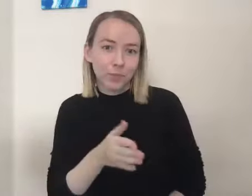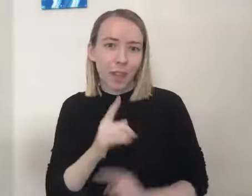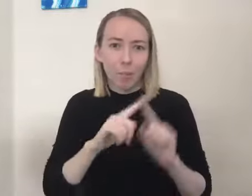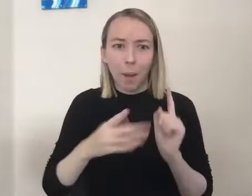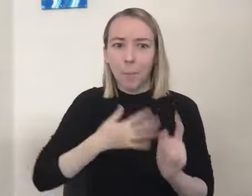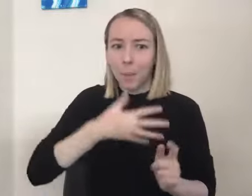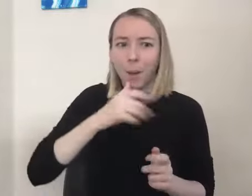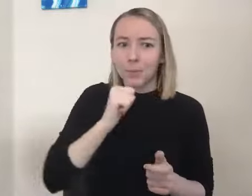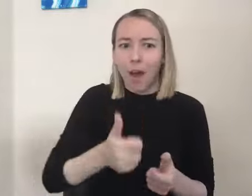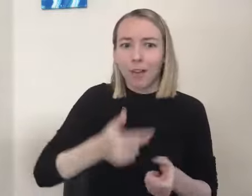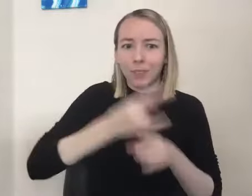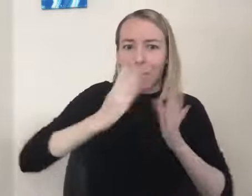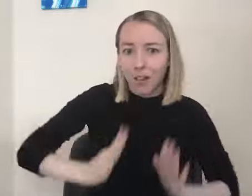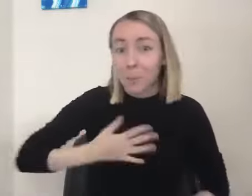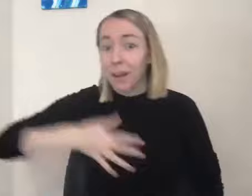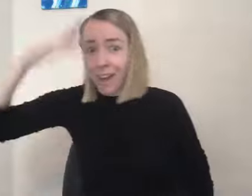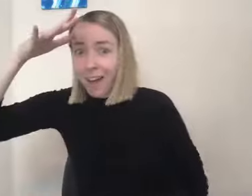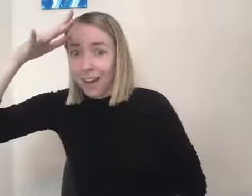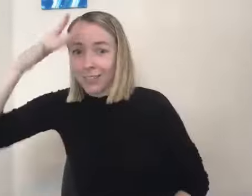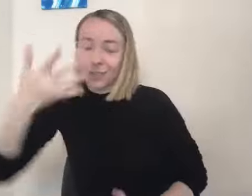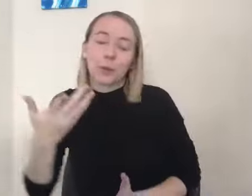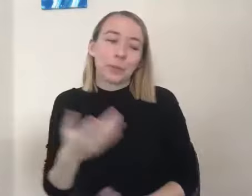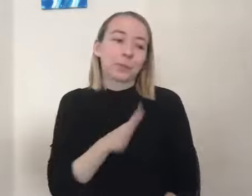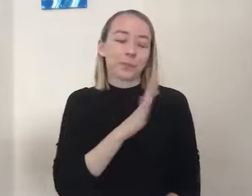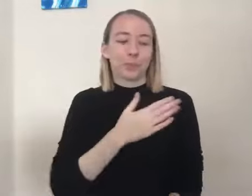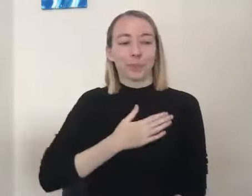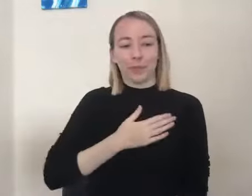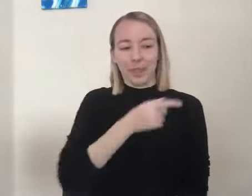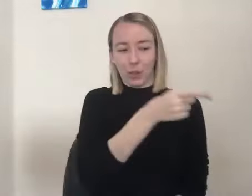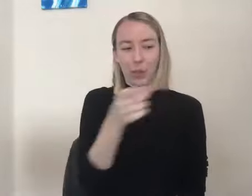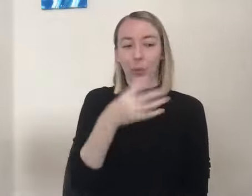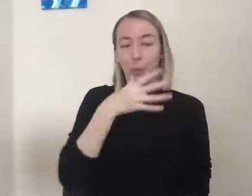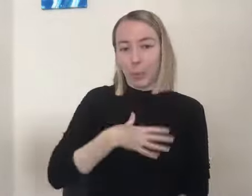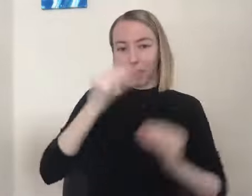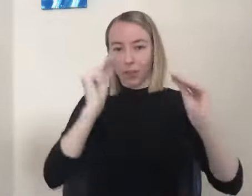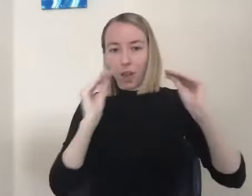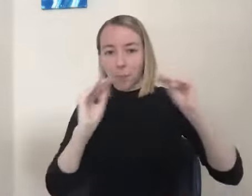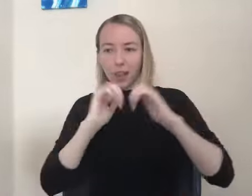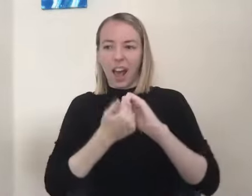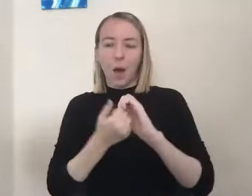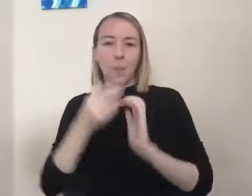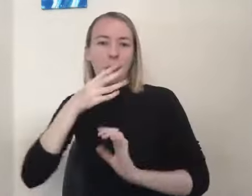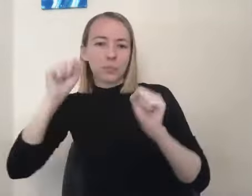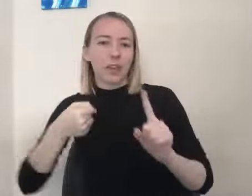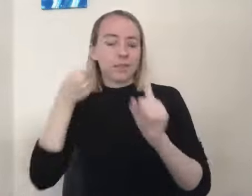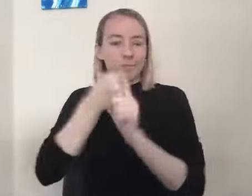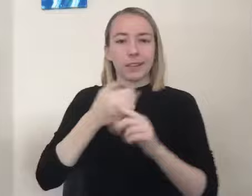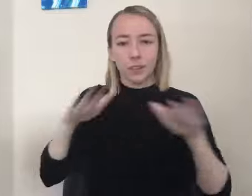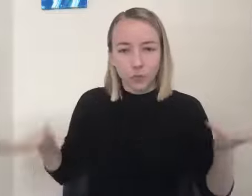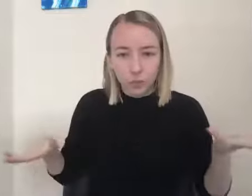if she dies tomorrow, I will dance in her grave. That's how much I disliked that. My dad was a drinker.